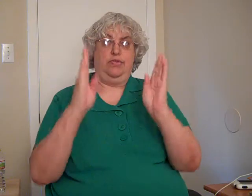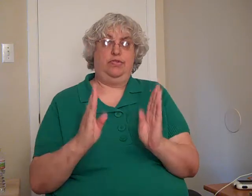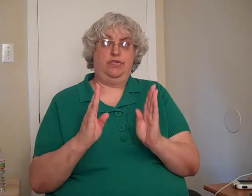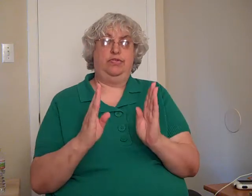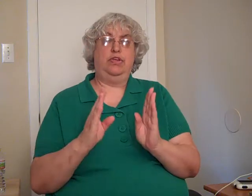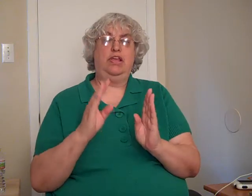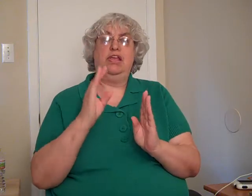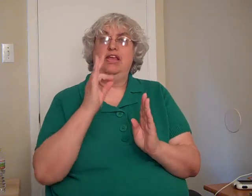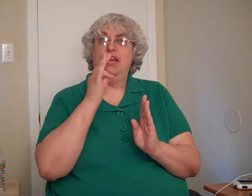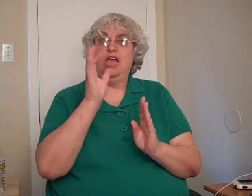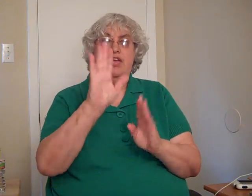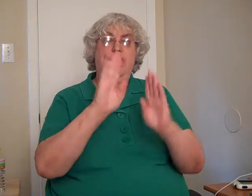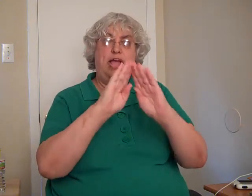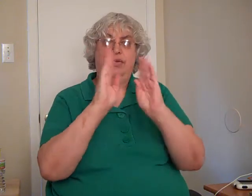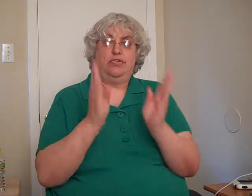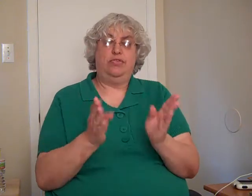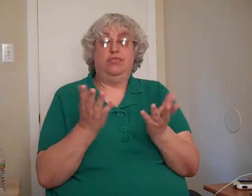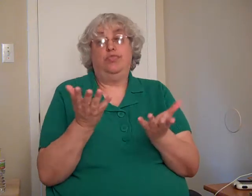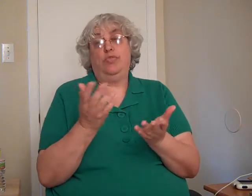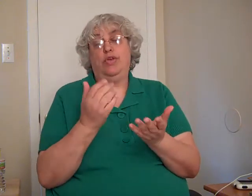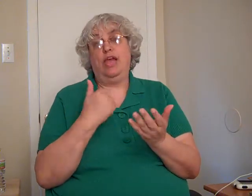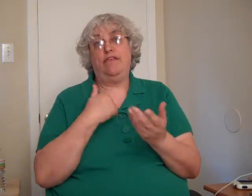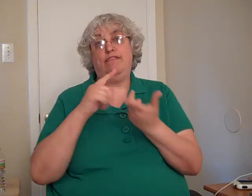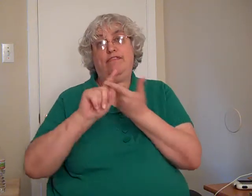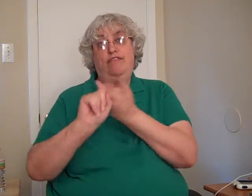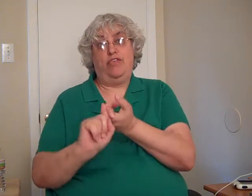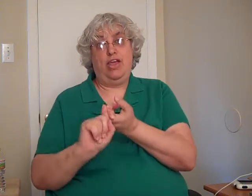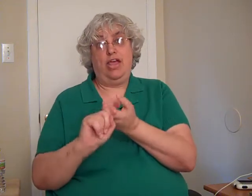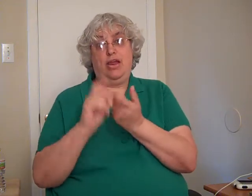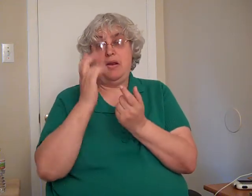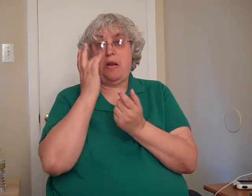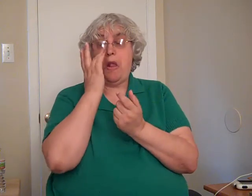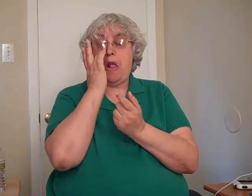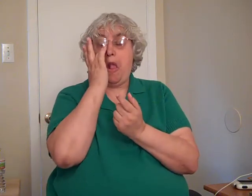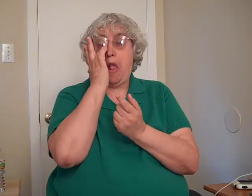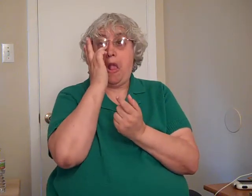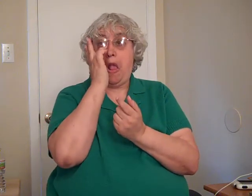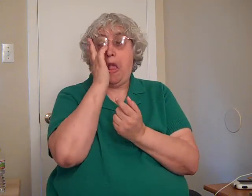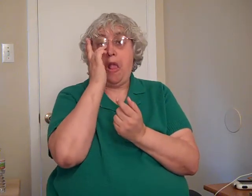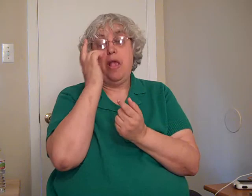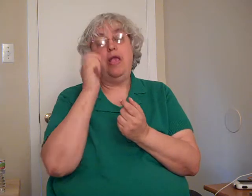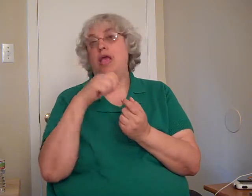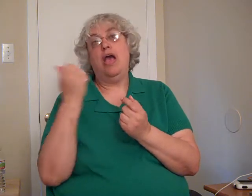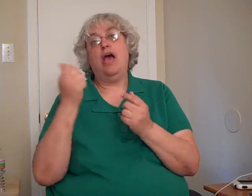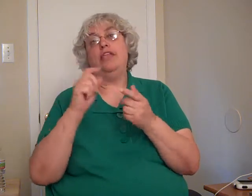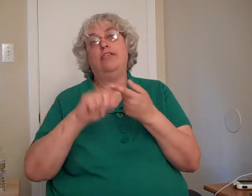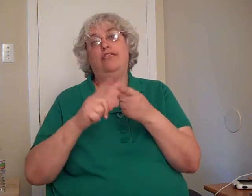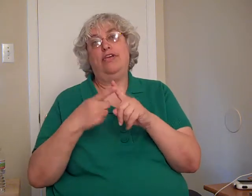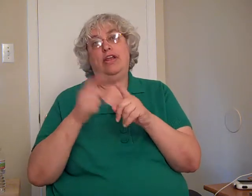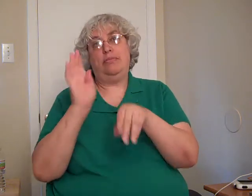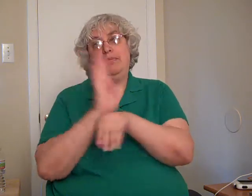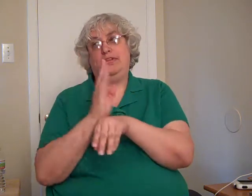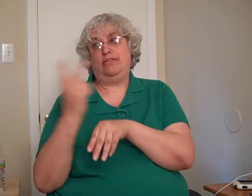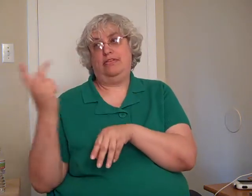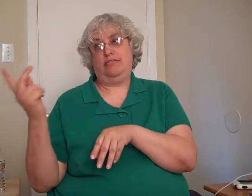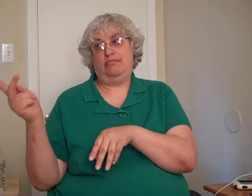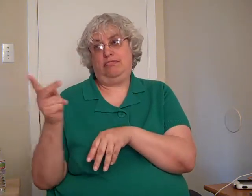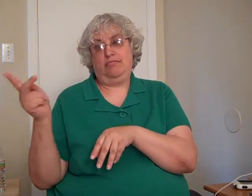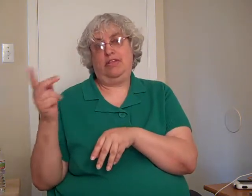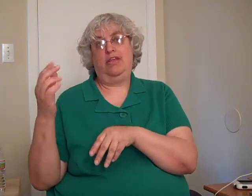not going to be your house, maybe you have a good friend of yours or another person, maybe you're in the business together and they have volunteered for you to use their